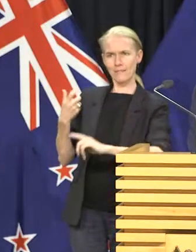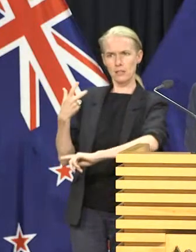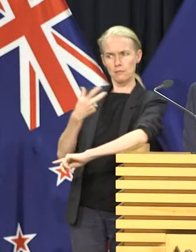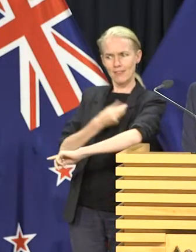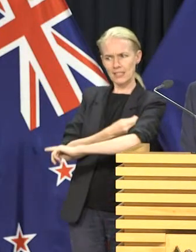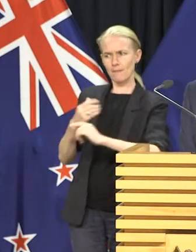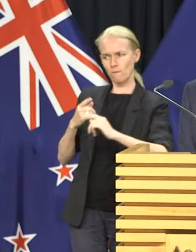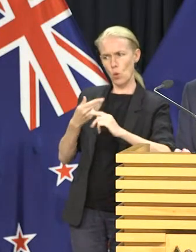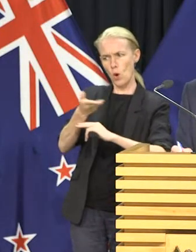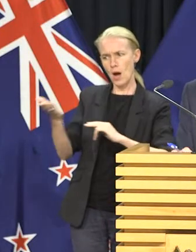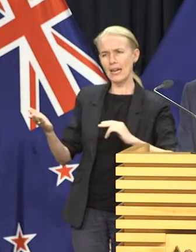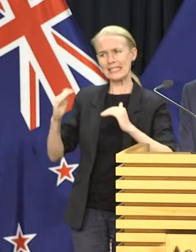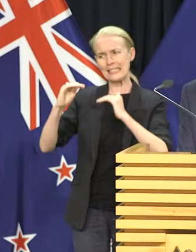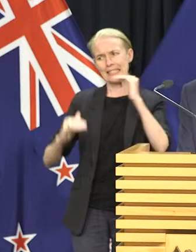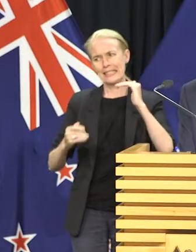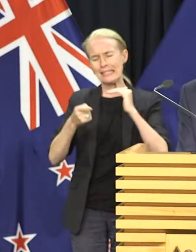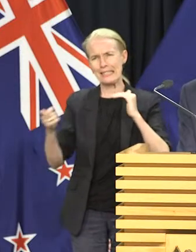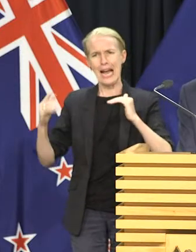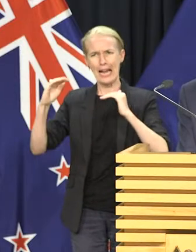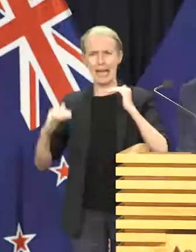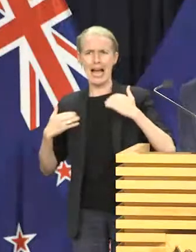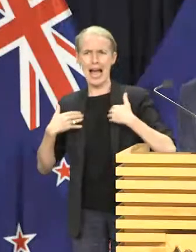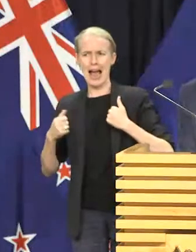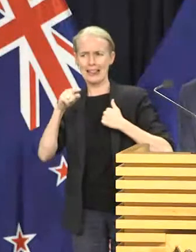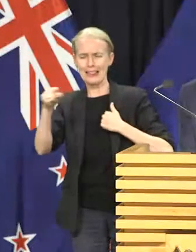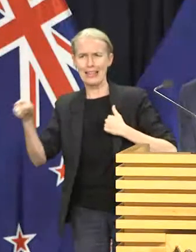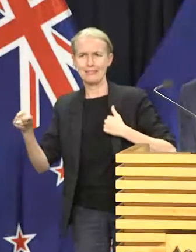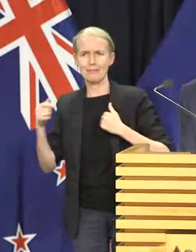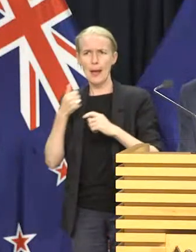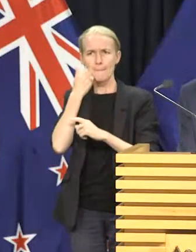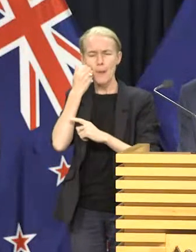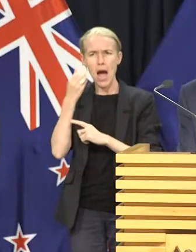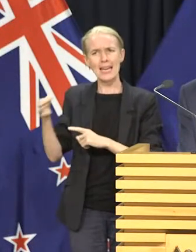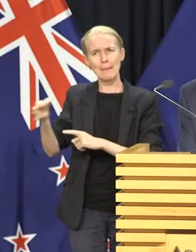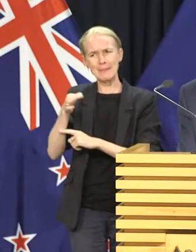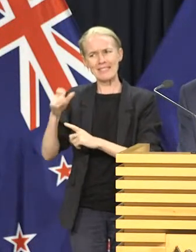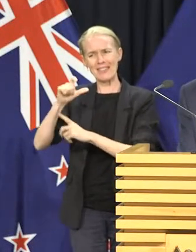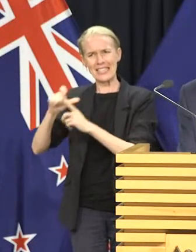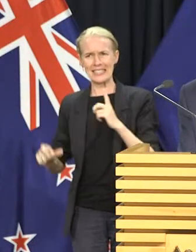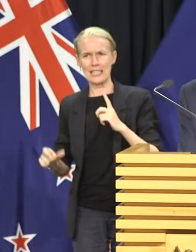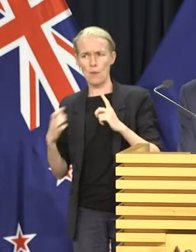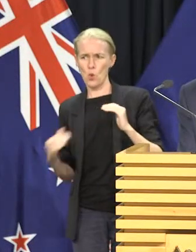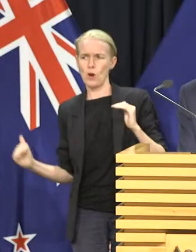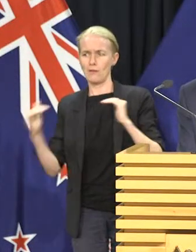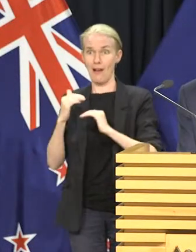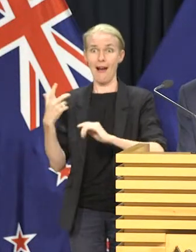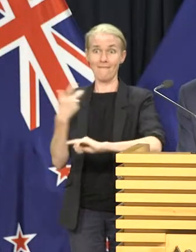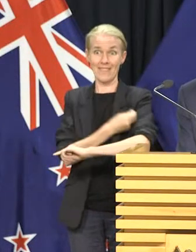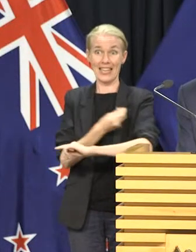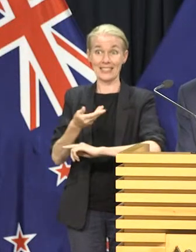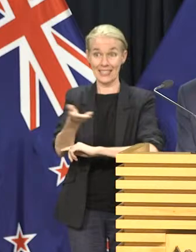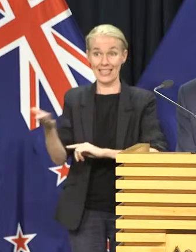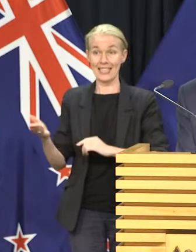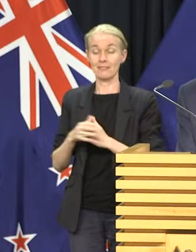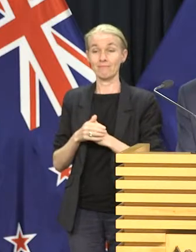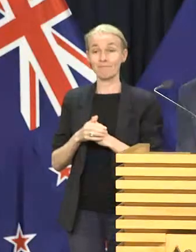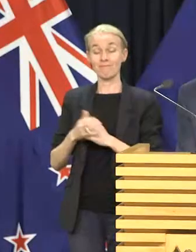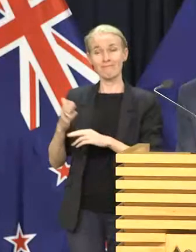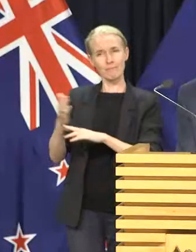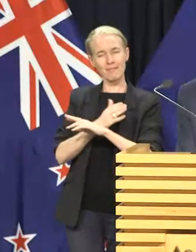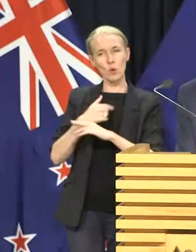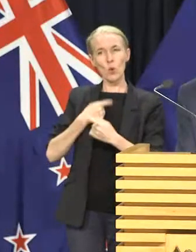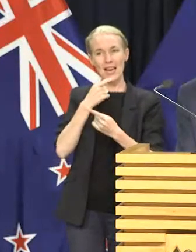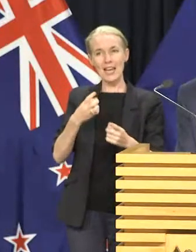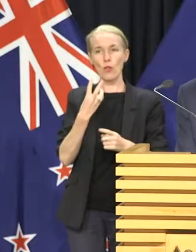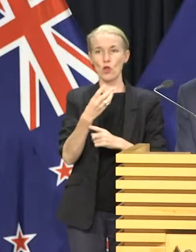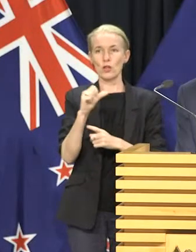described in the tiered system for the vaccine rollout. As you'll know, we've already announced our initial $39 million